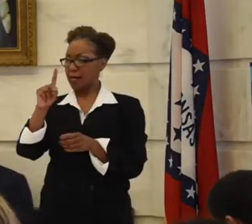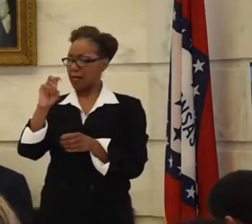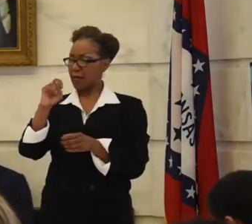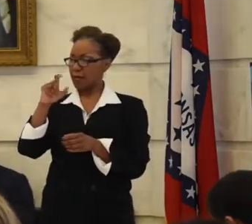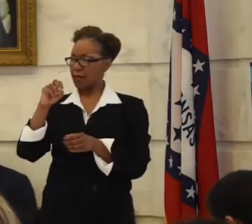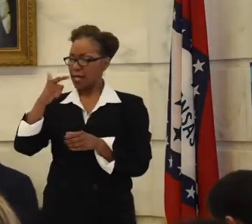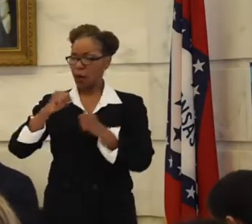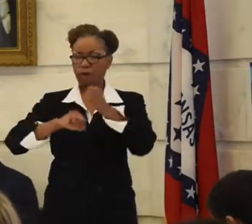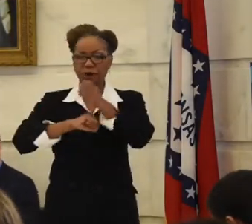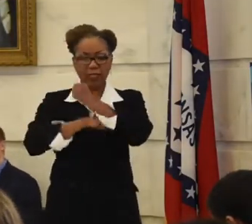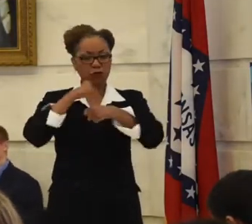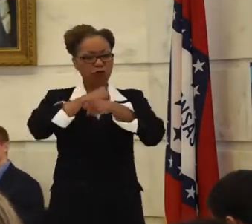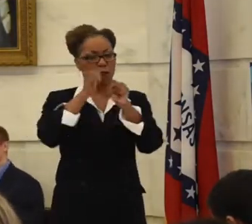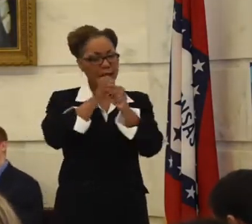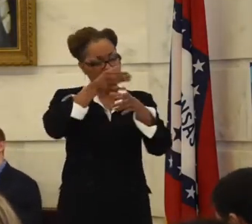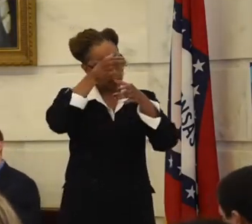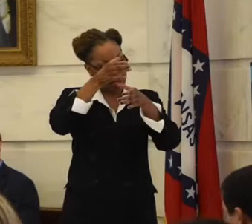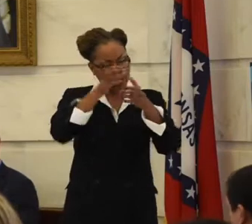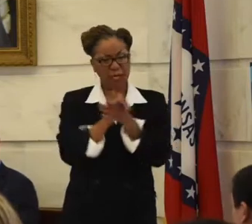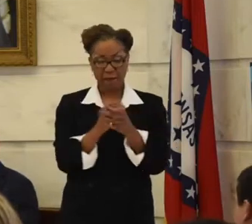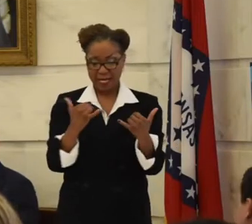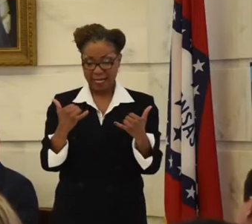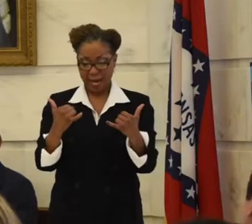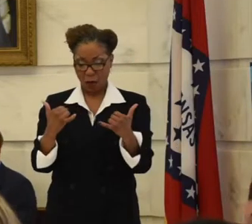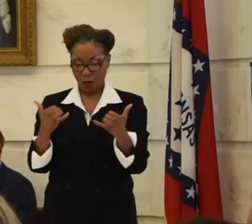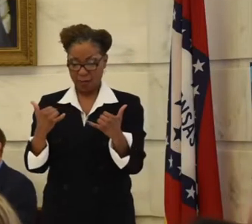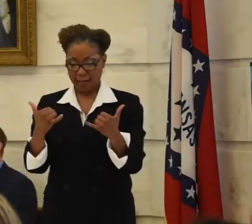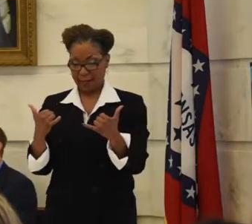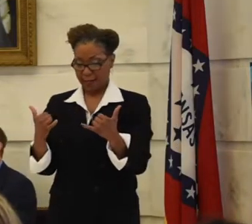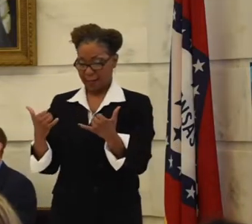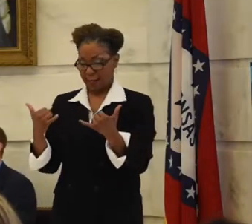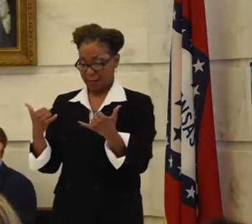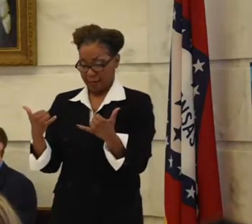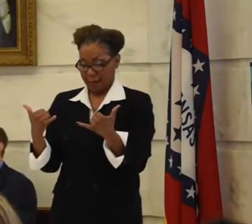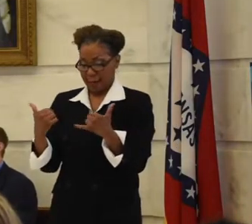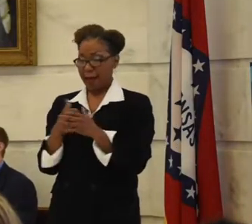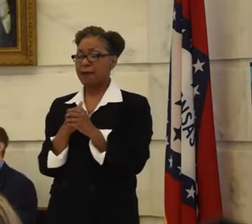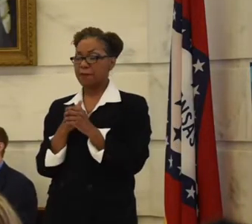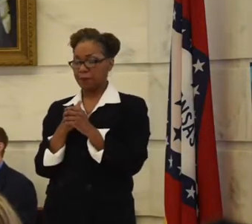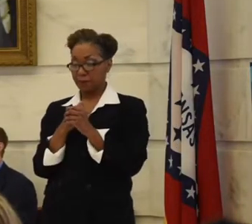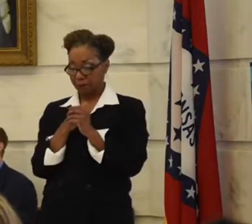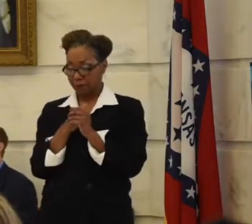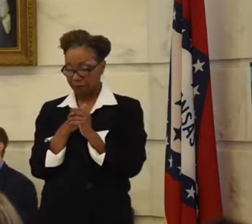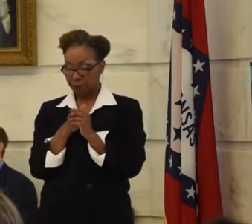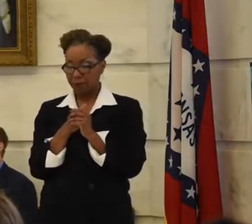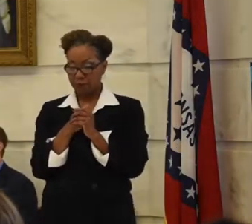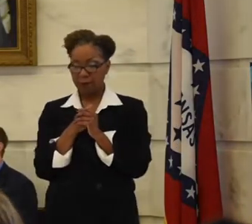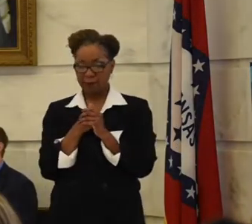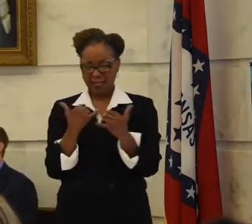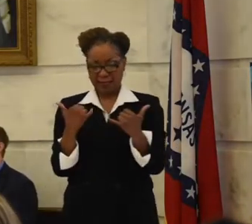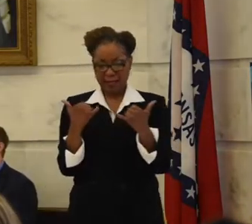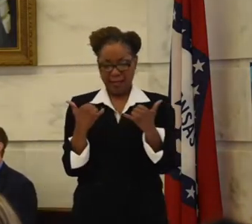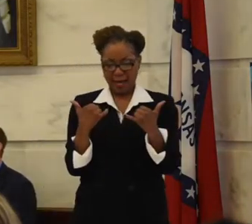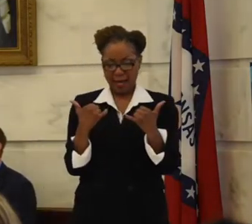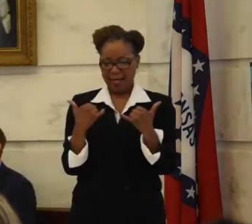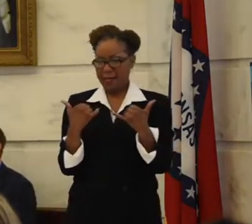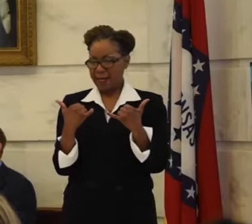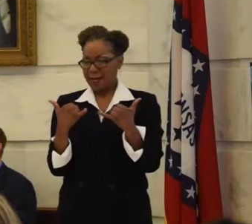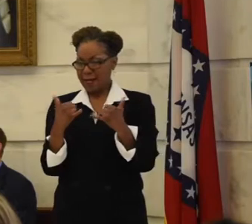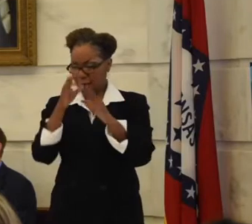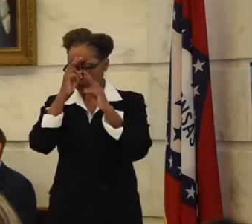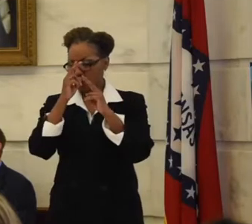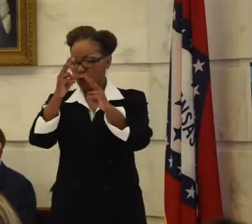Foundation created the concept. Now today, there are, this day is observed in a total